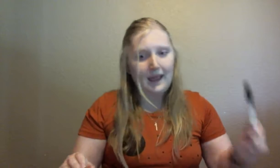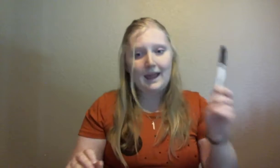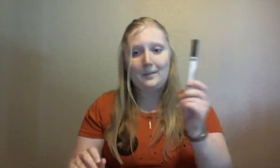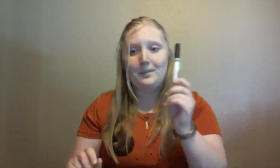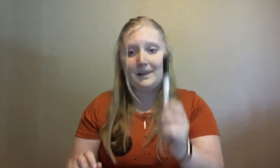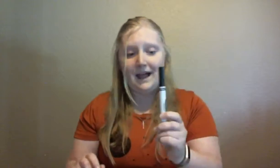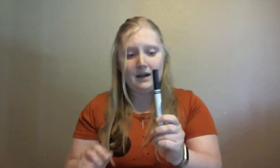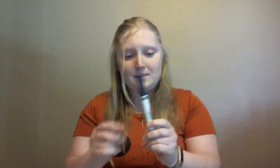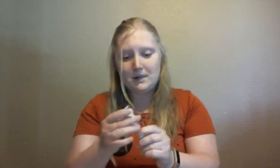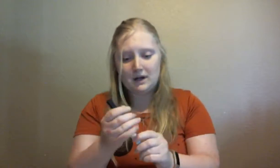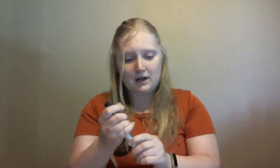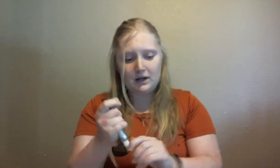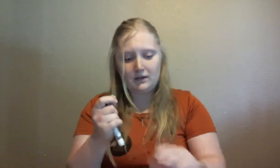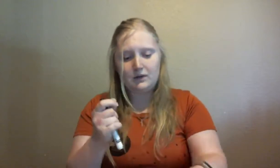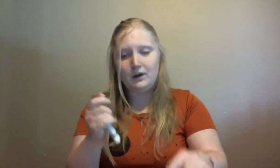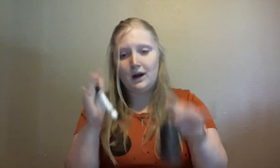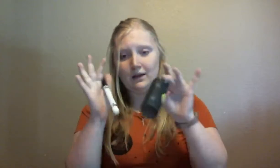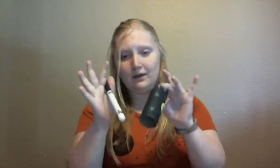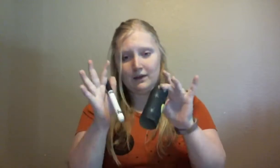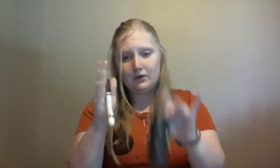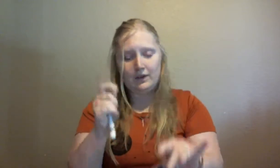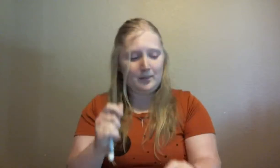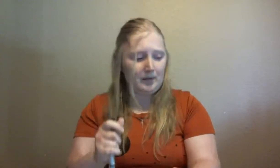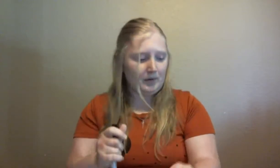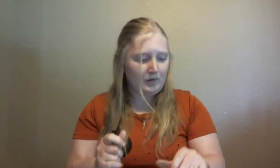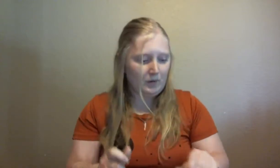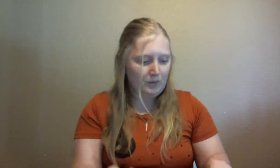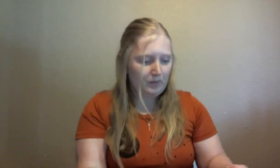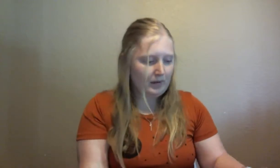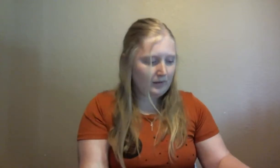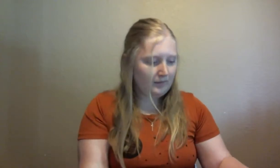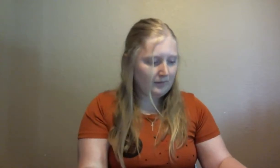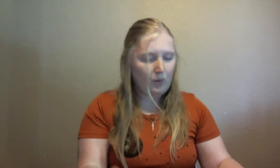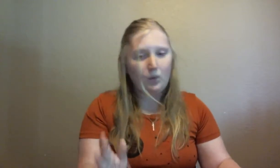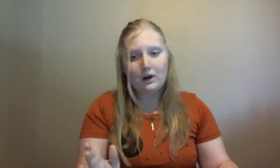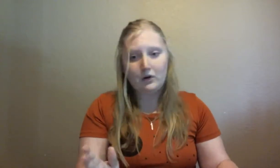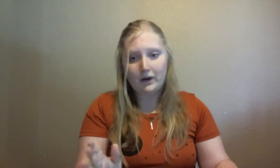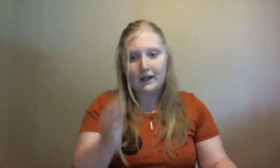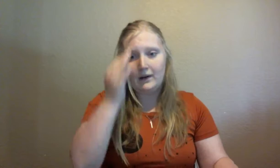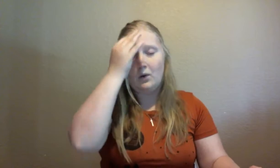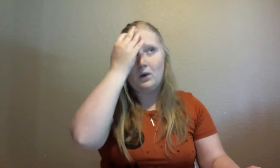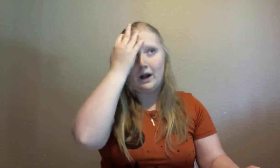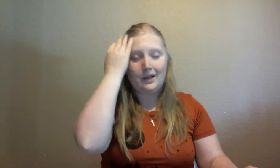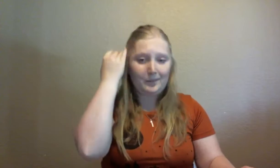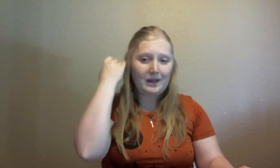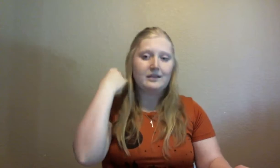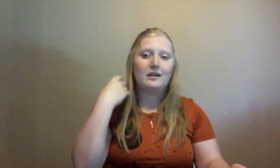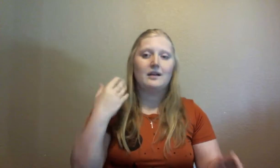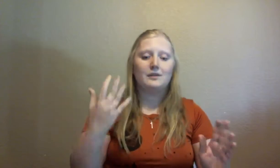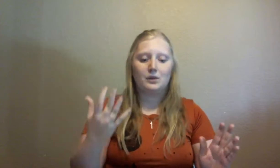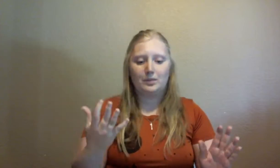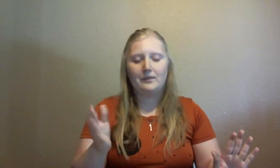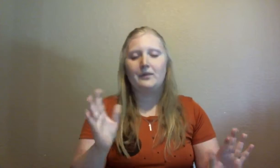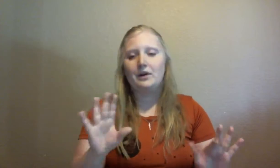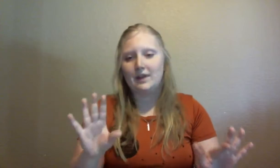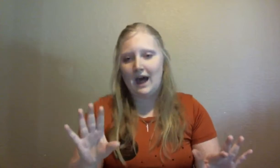a black marker to color the toilet paper tube, or crayon or colored pencil if you prefer